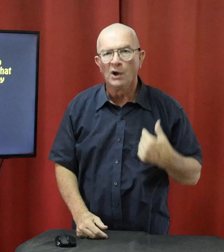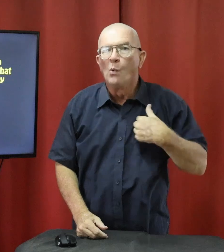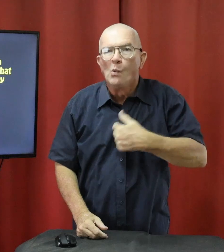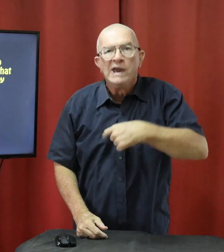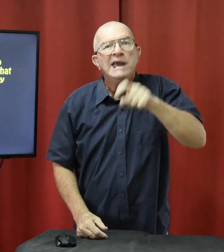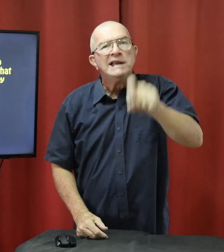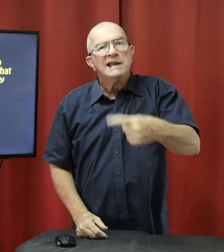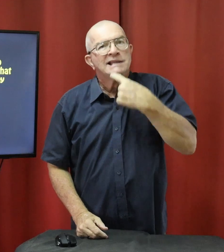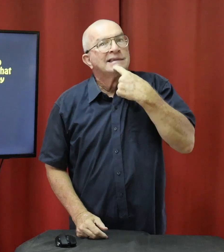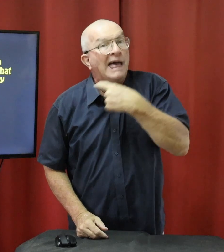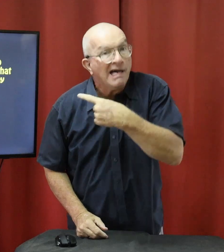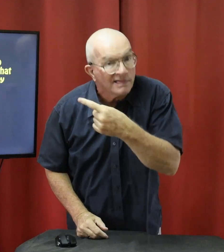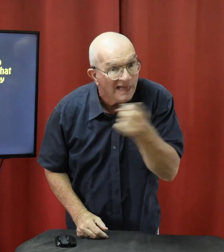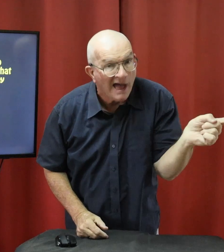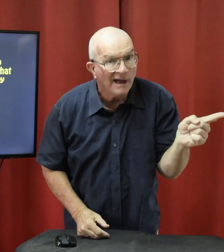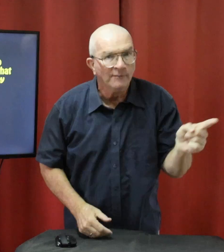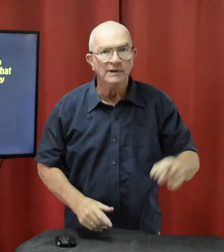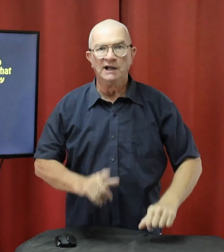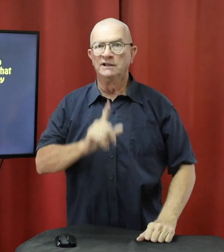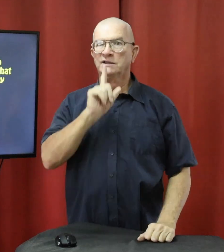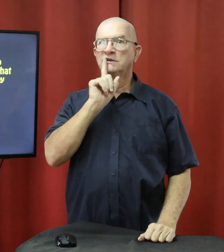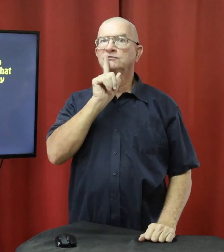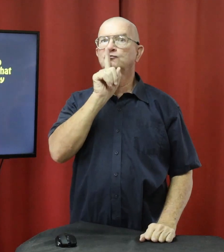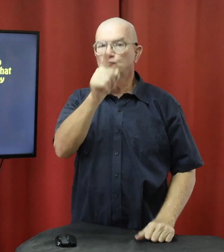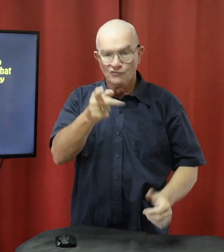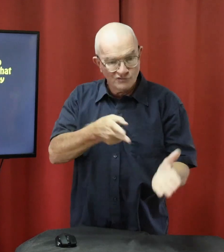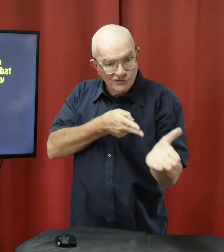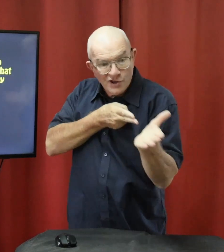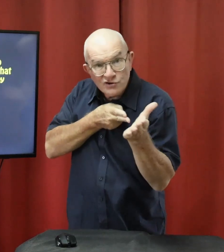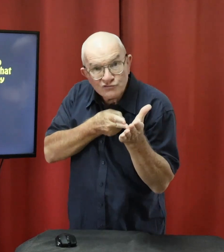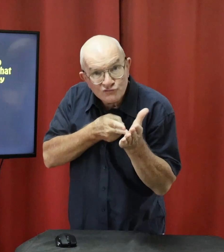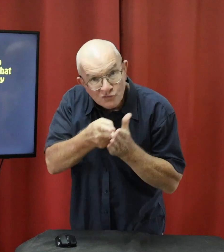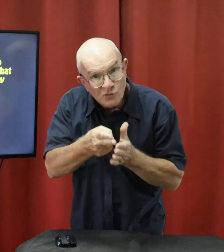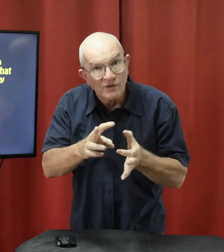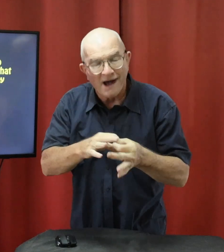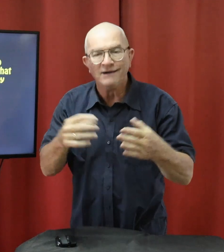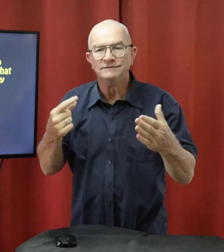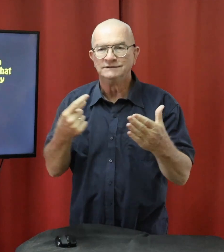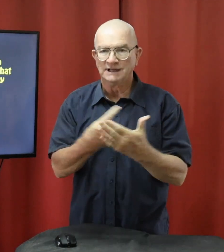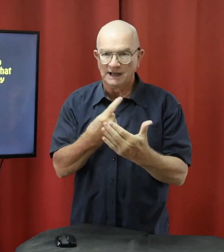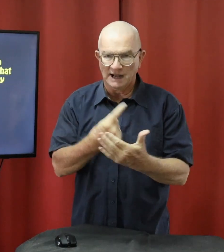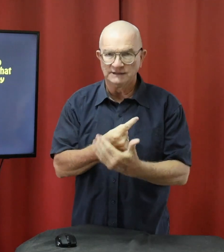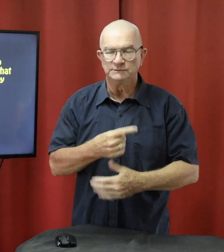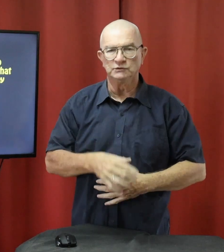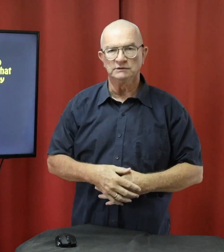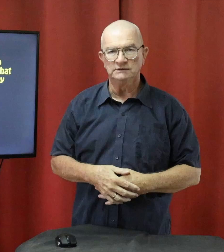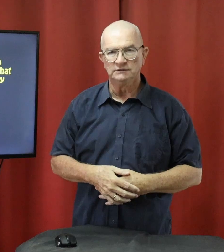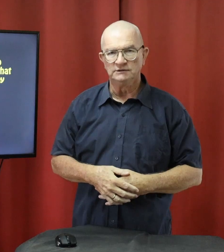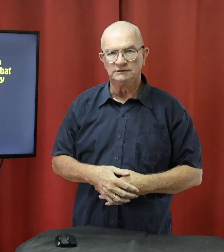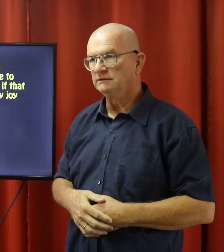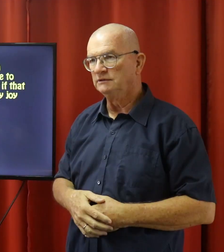horns. No, we need to tell them the truth of the gospel.